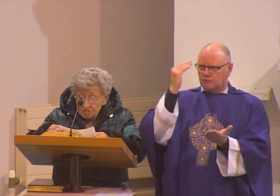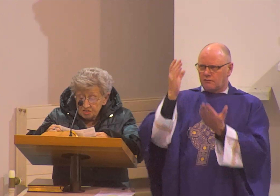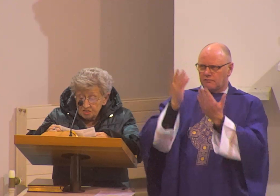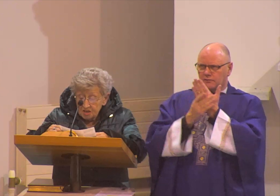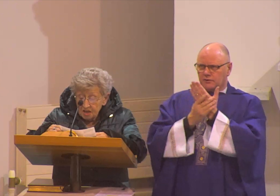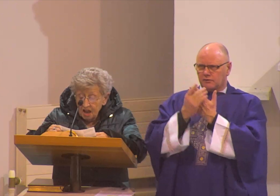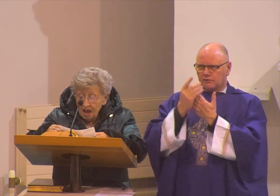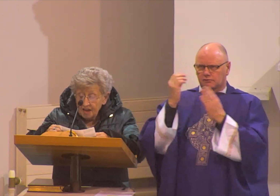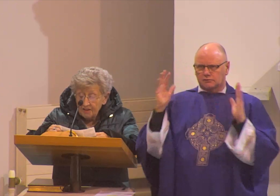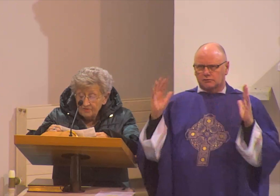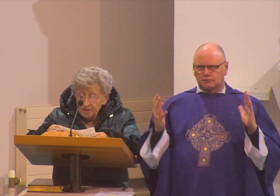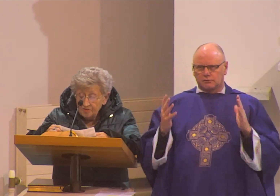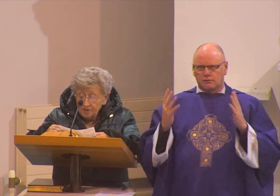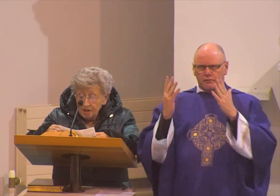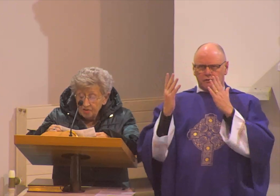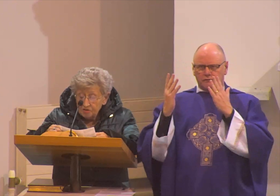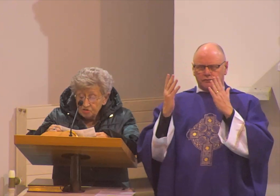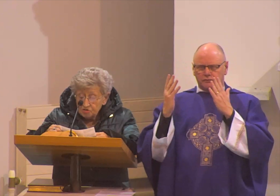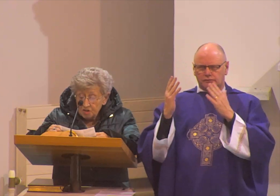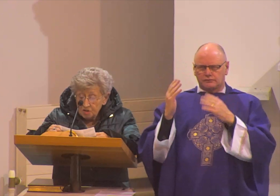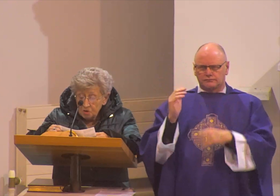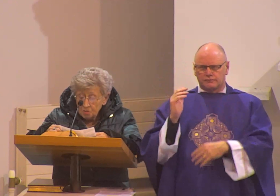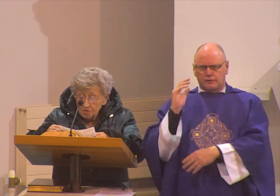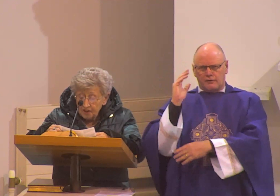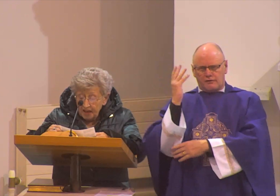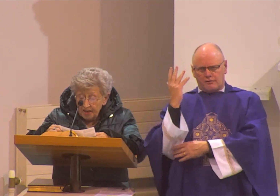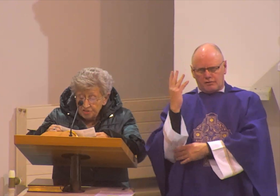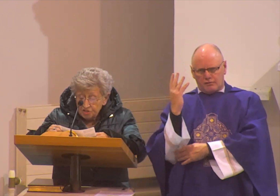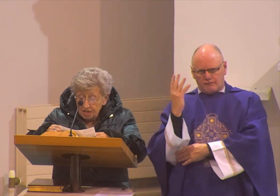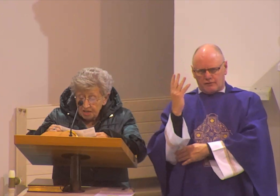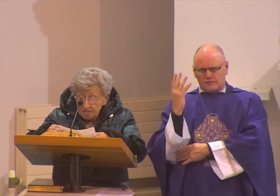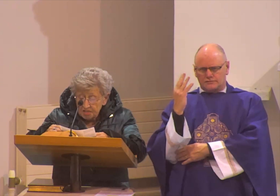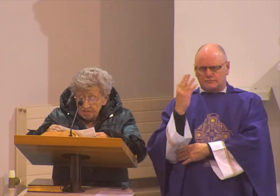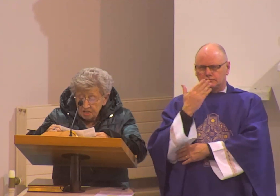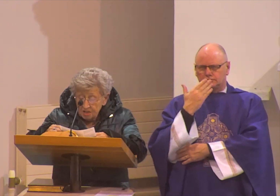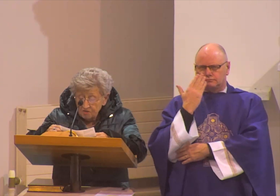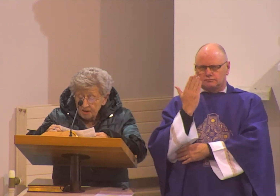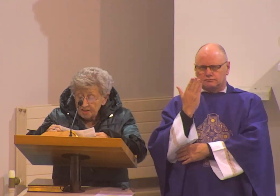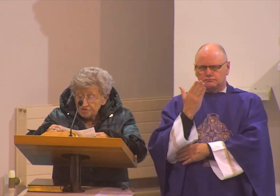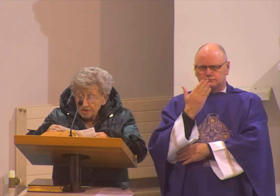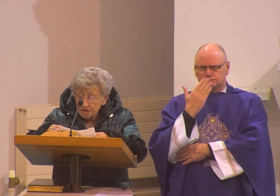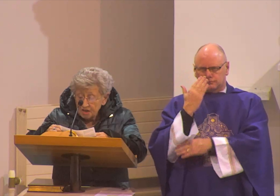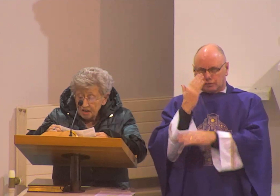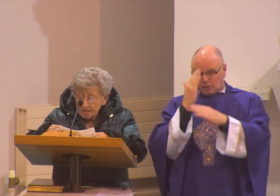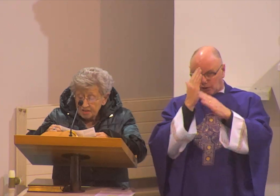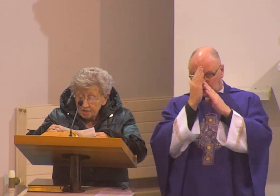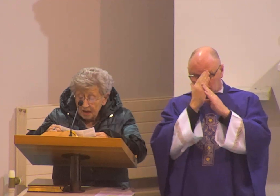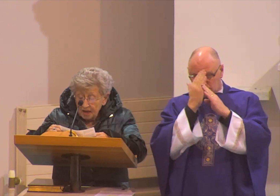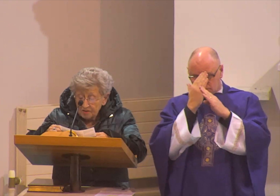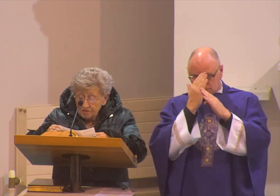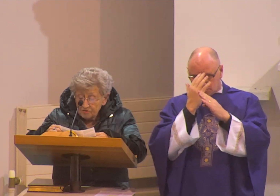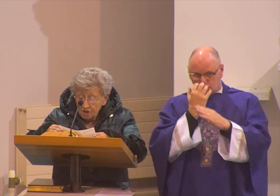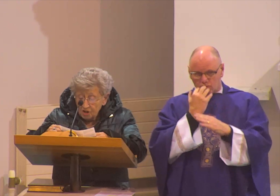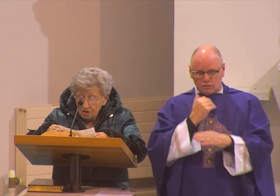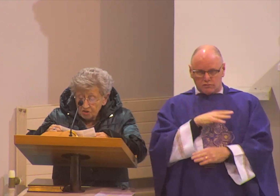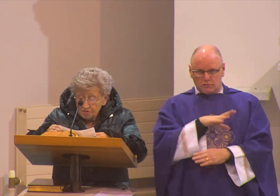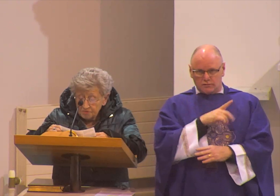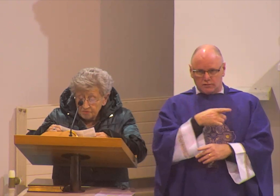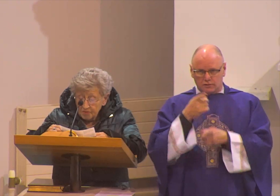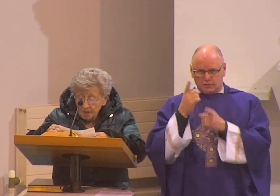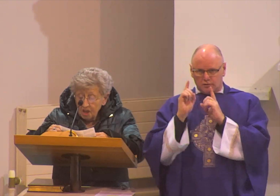forests and every fragrant tree will provide shade for Israel at the command of